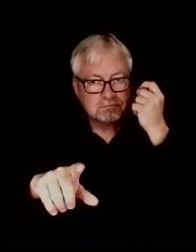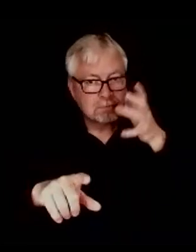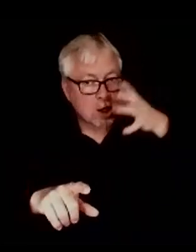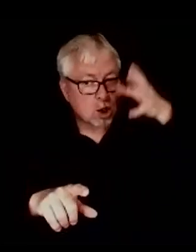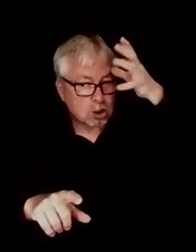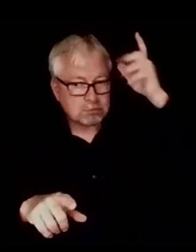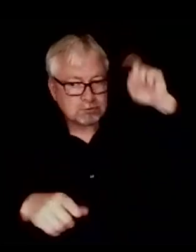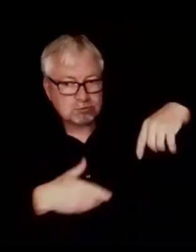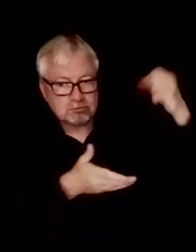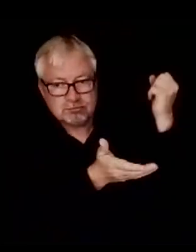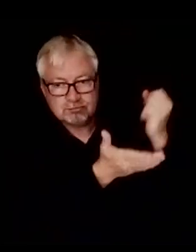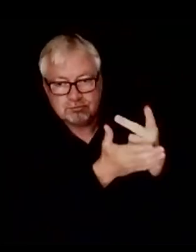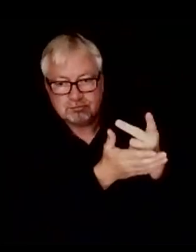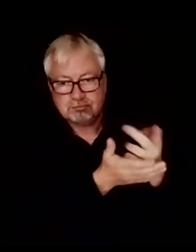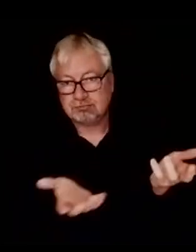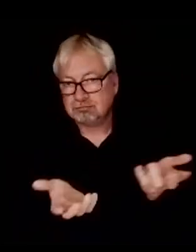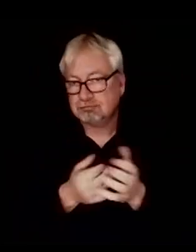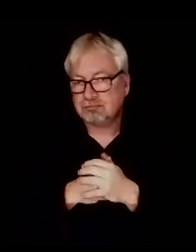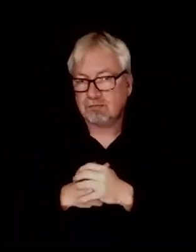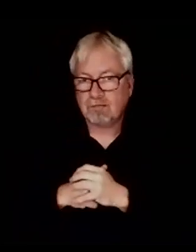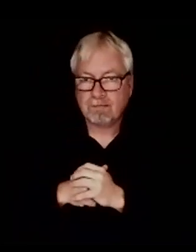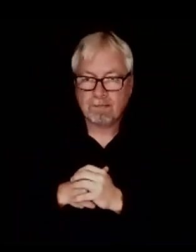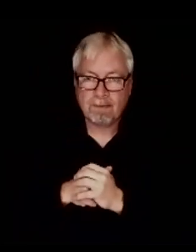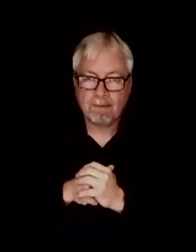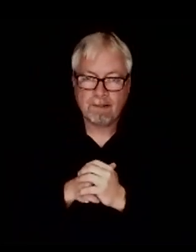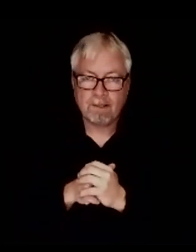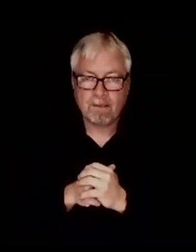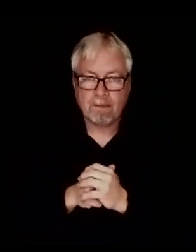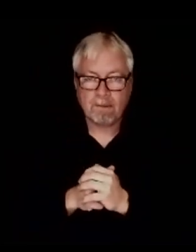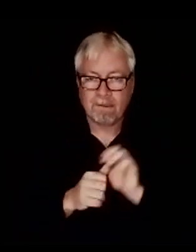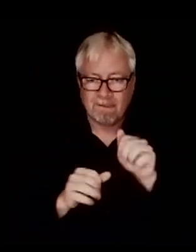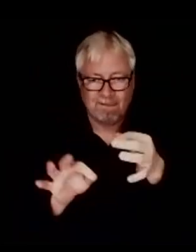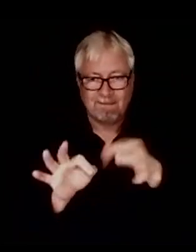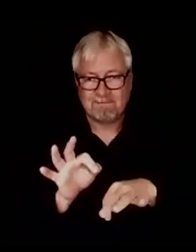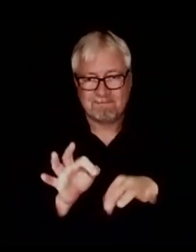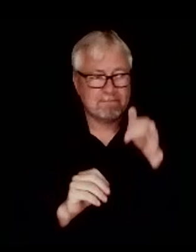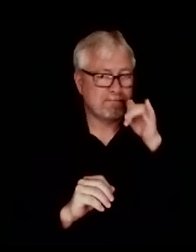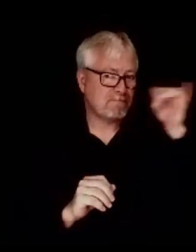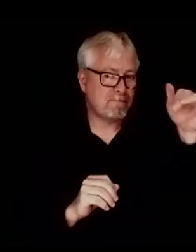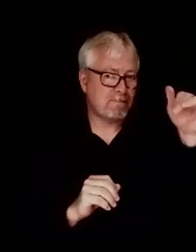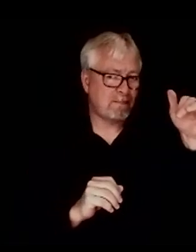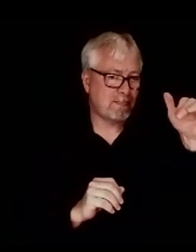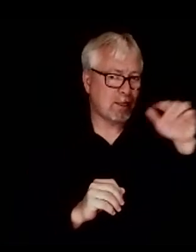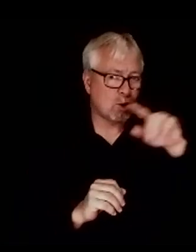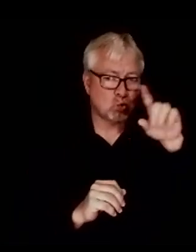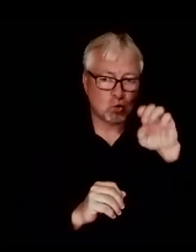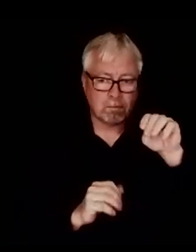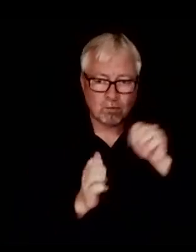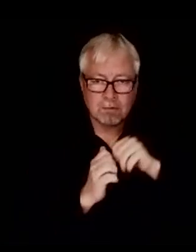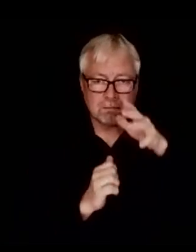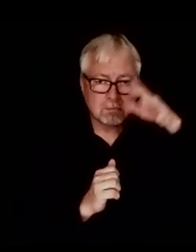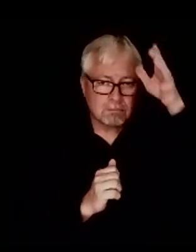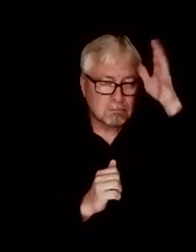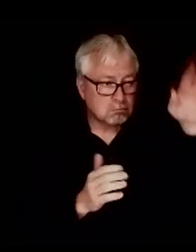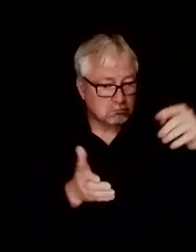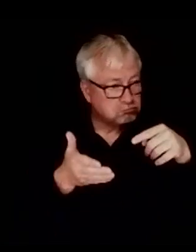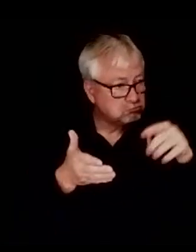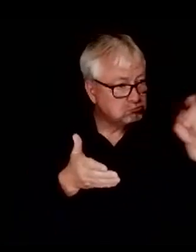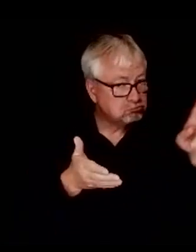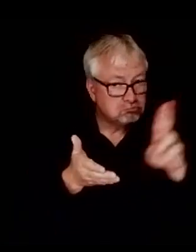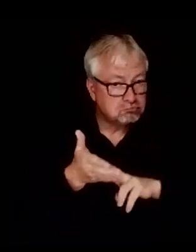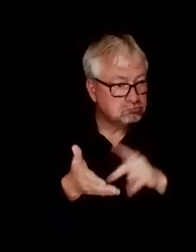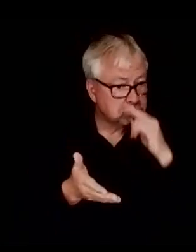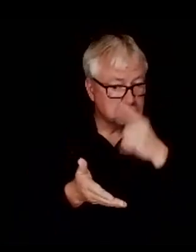a Zoom-enabled call with Vault, or you can send them home so that the parents